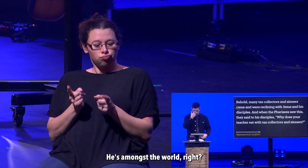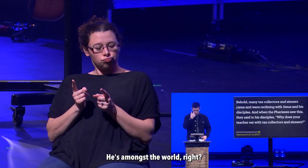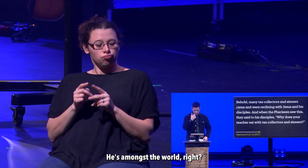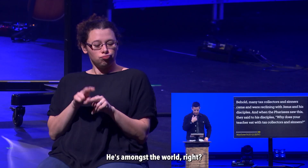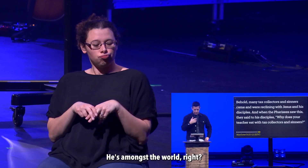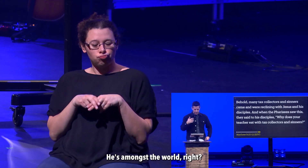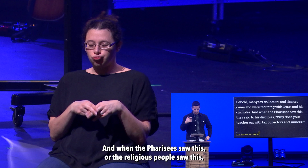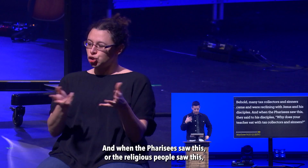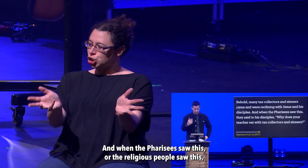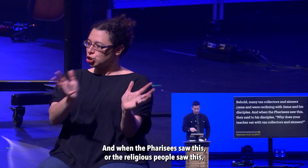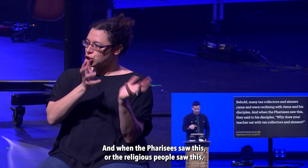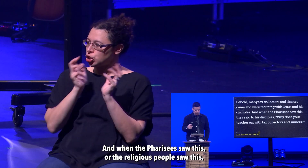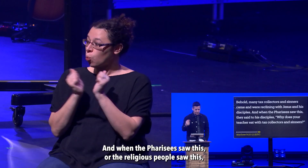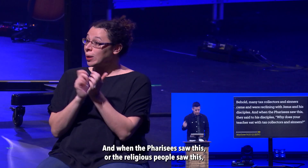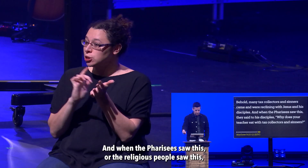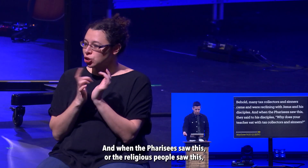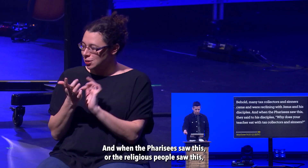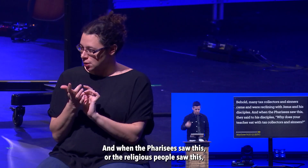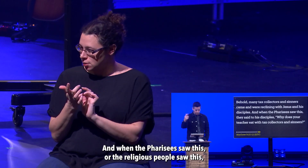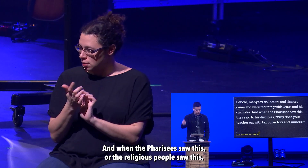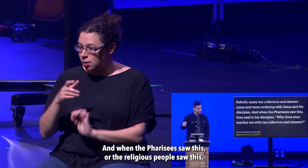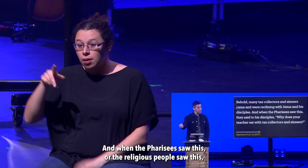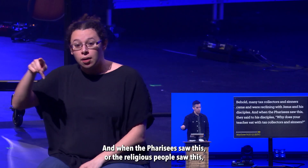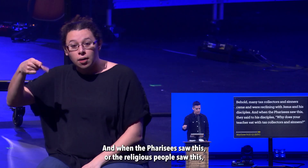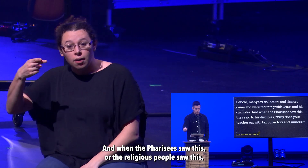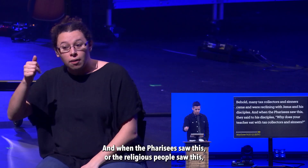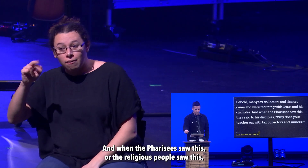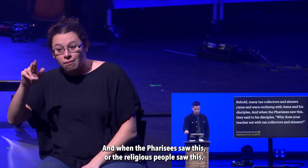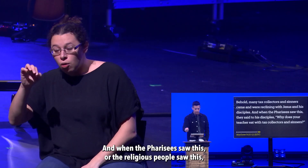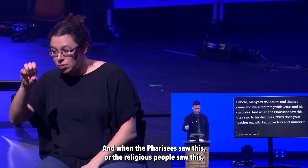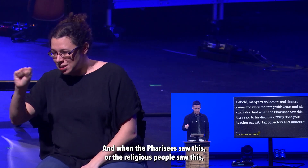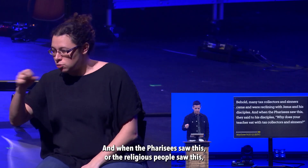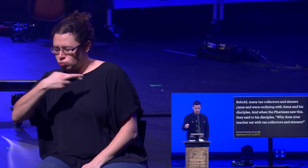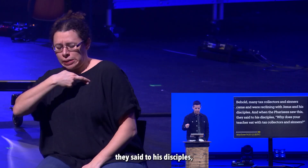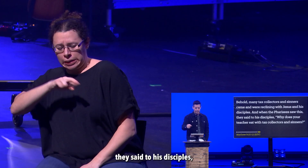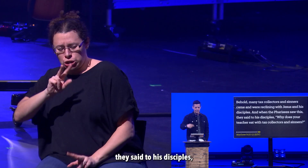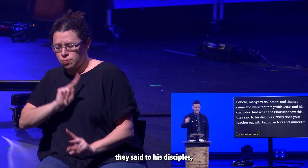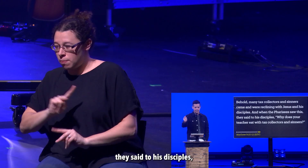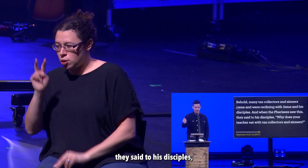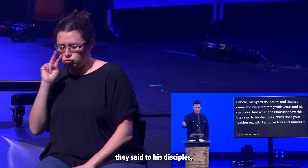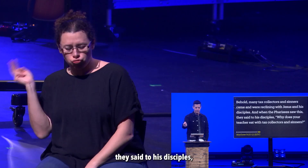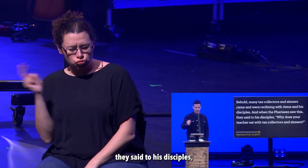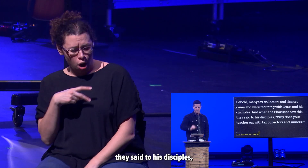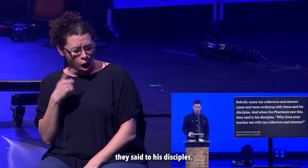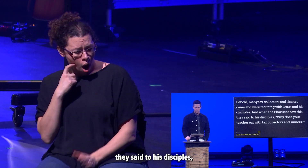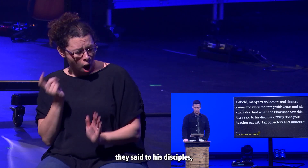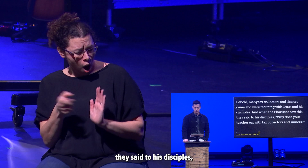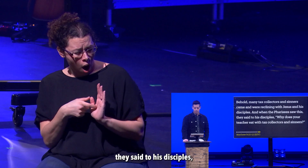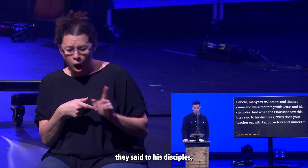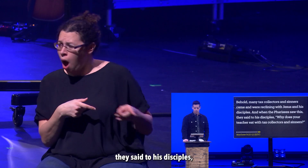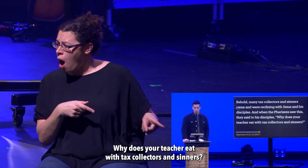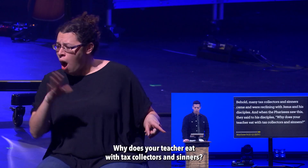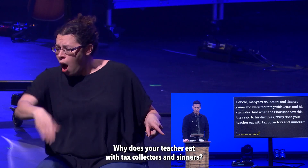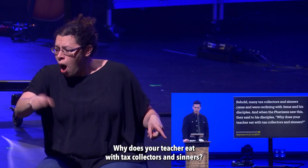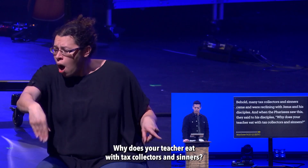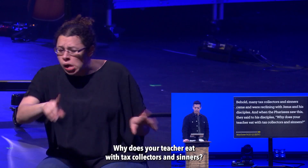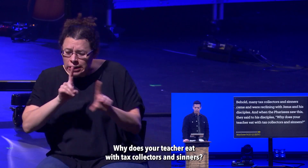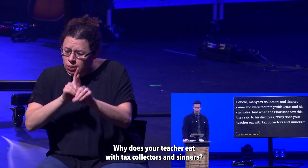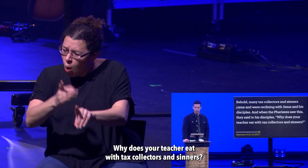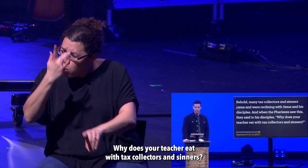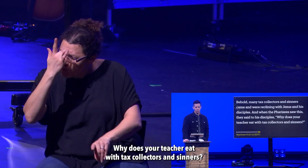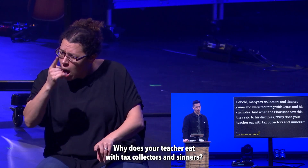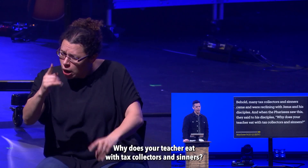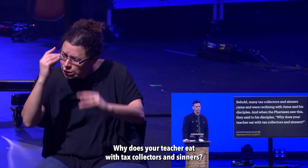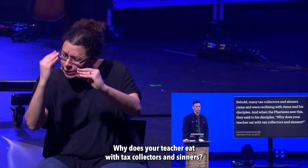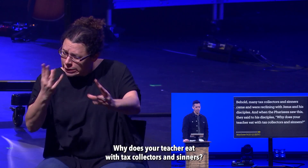right? And when the Pharisees saw this, or the religious people saw this, they said to his disciples, why does your